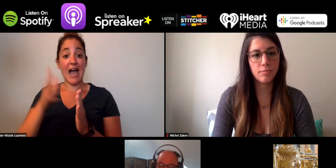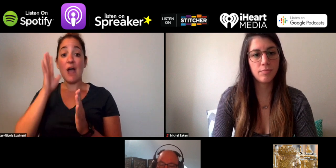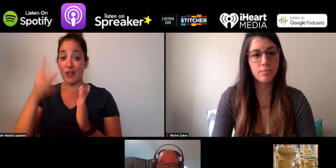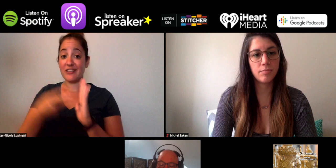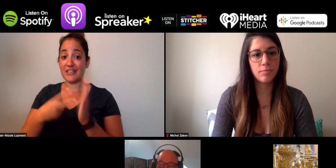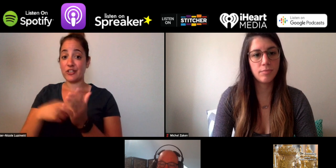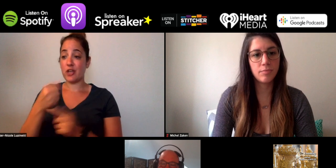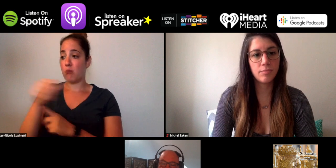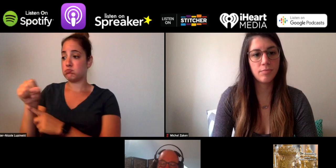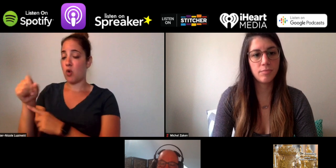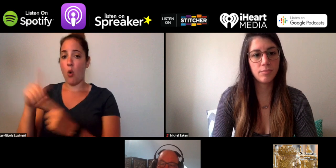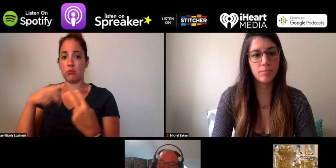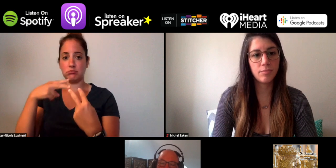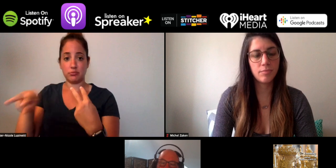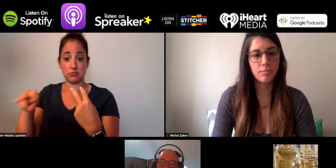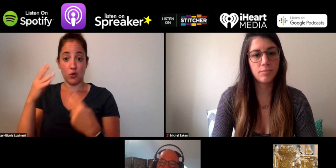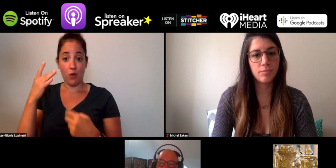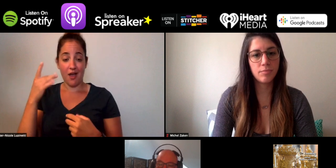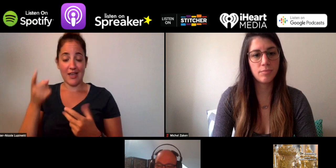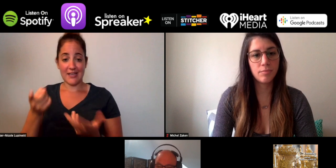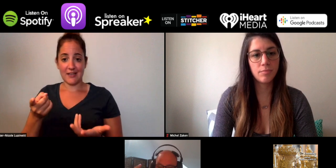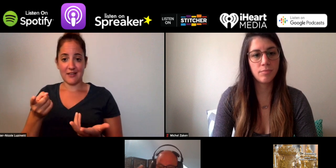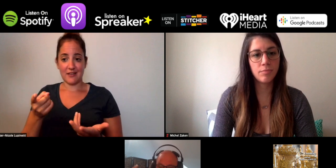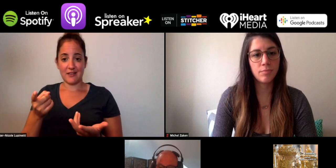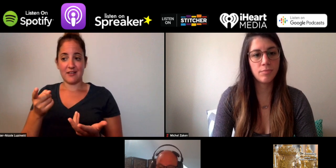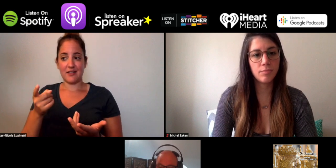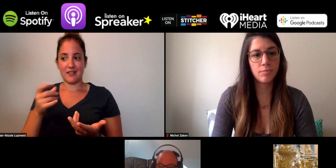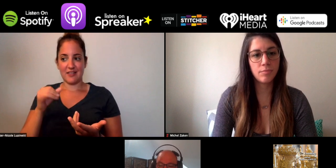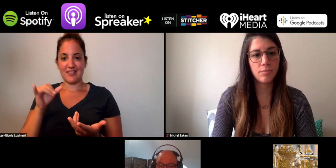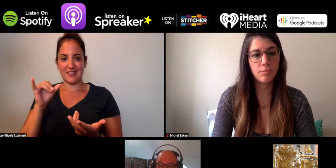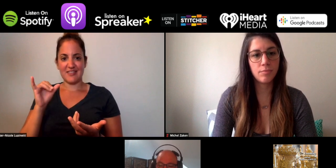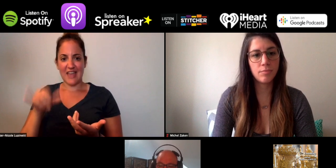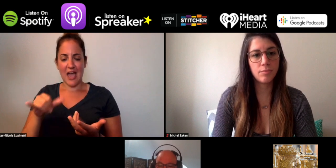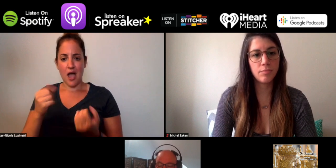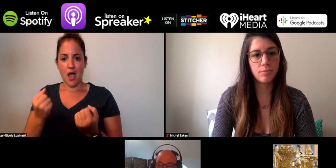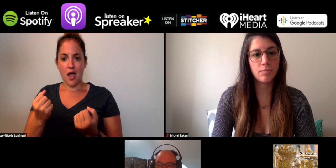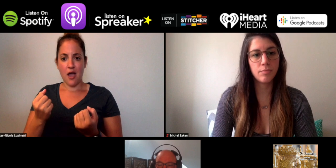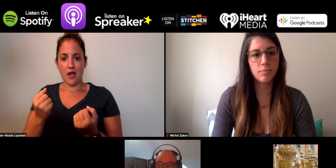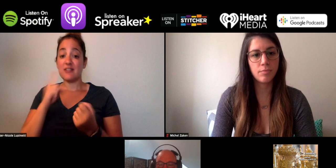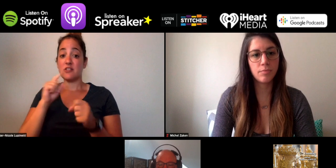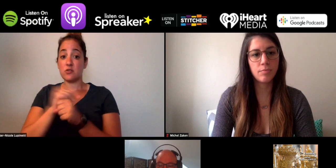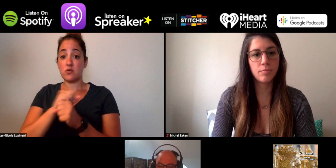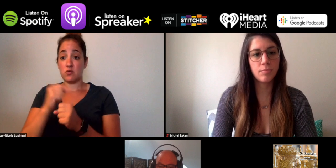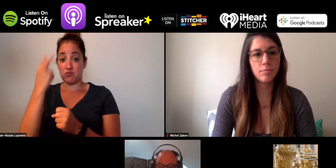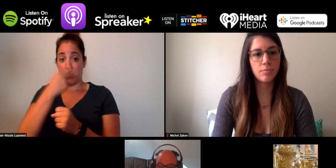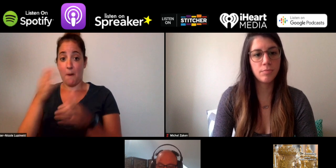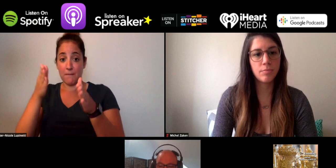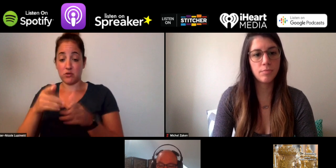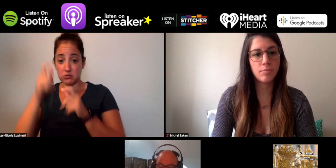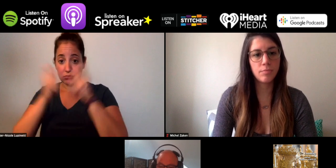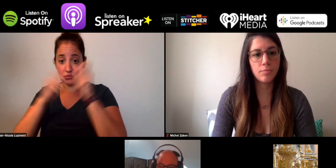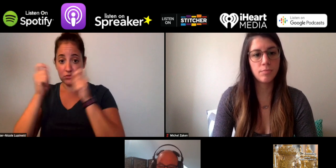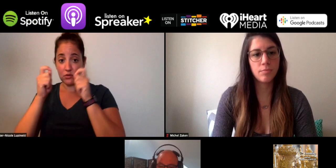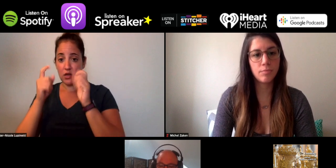or avert my gaze because it takes up a lot of cognitive brain power to read someone's facial expressions. And sometimes I want to kind of